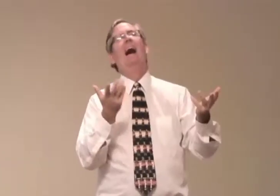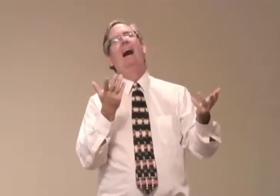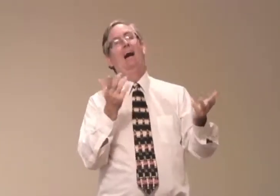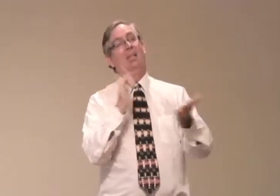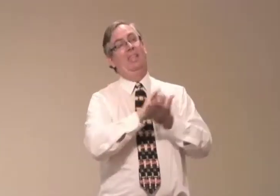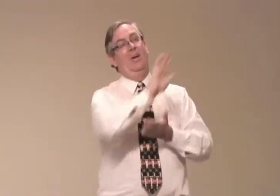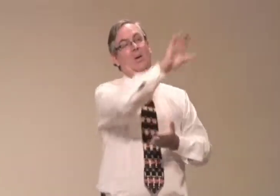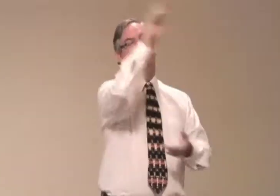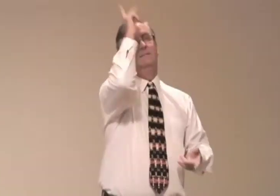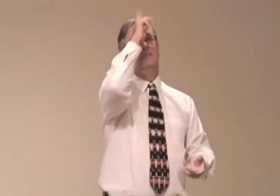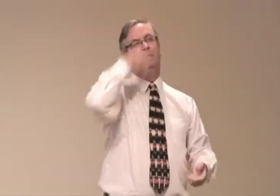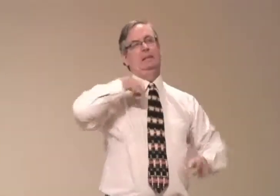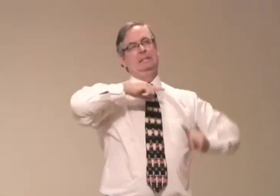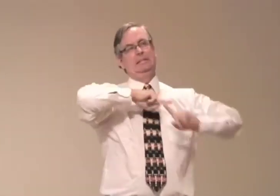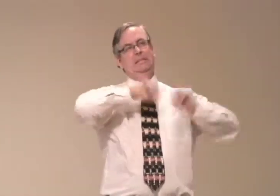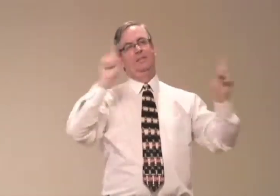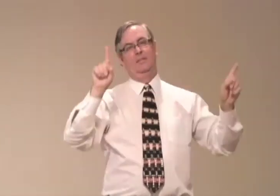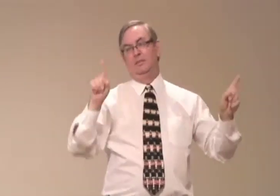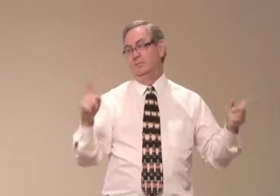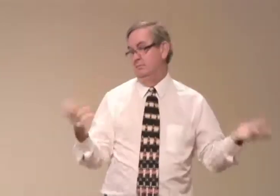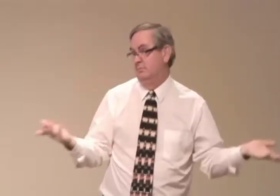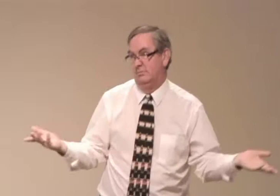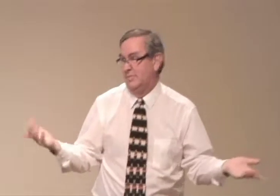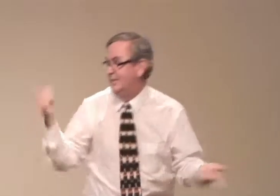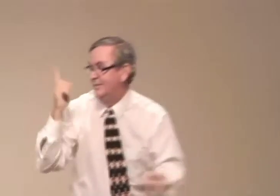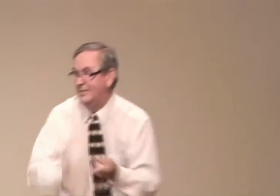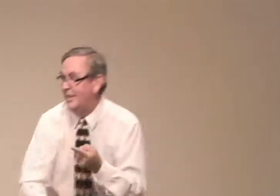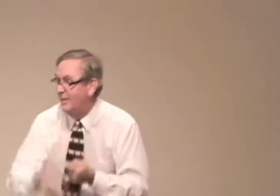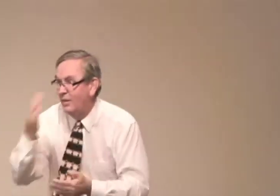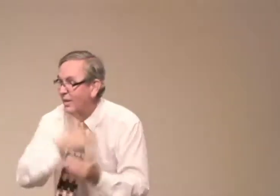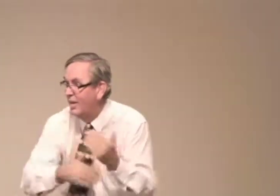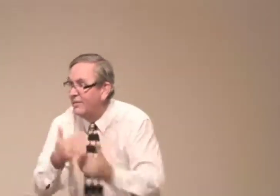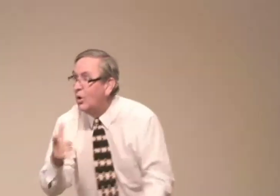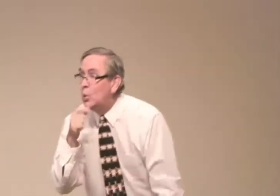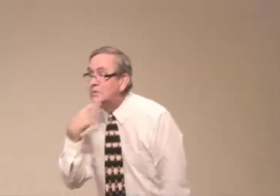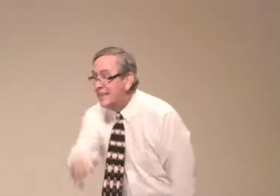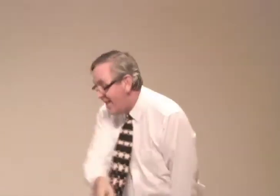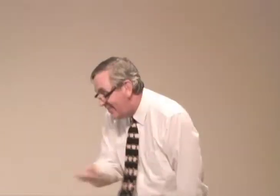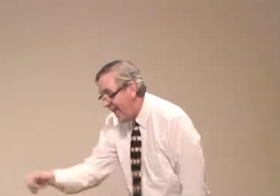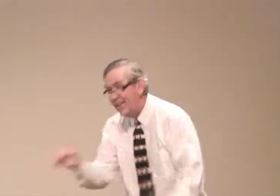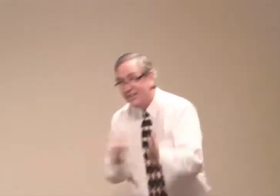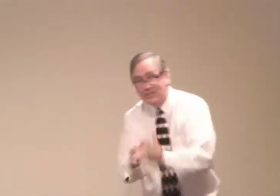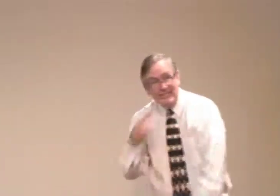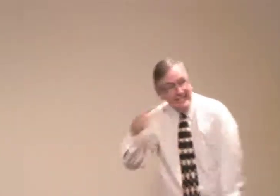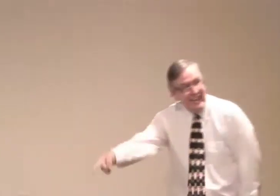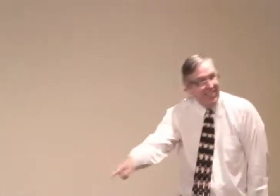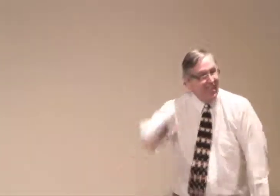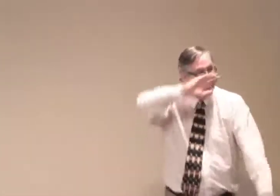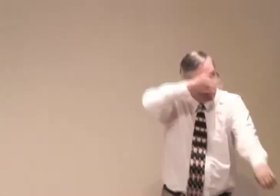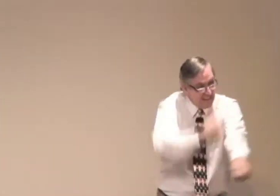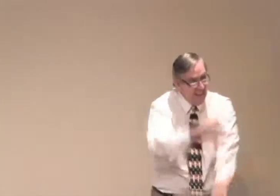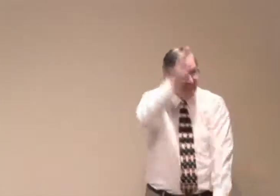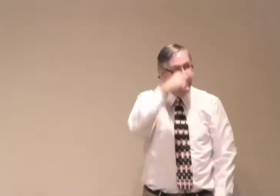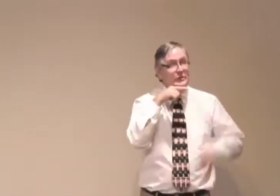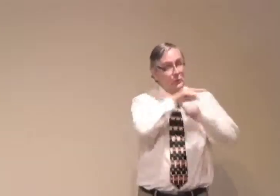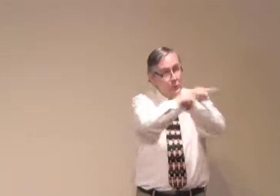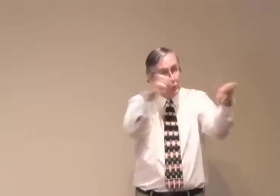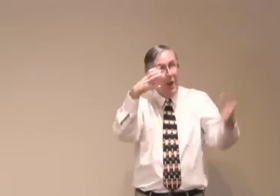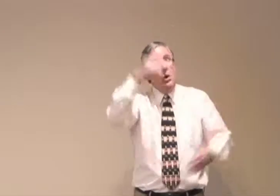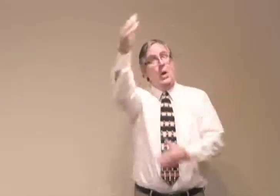just not so sure about all that that's your philosophy mine is different you can't get to heaven Jesus said the son of